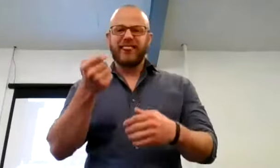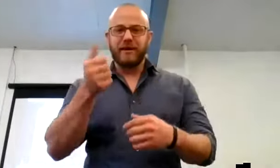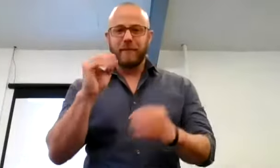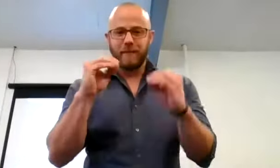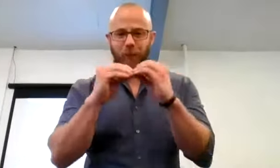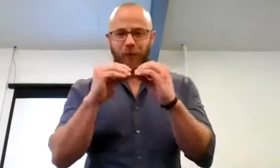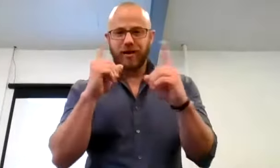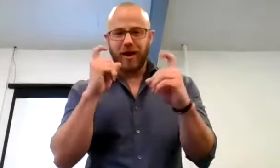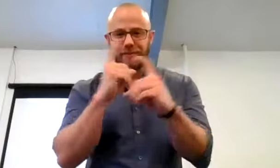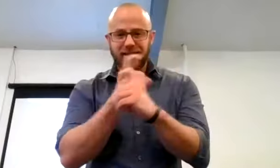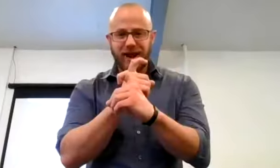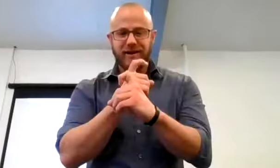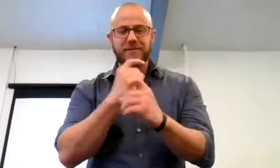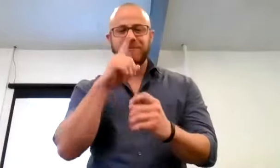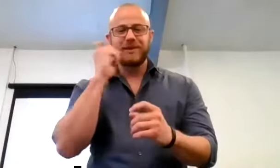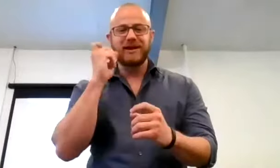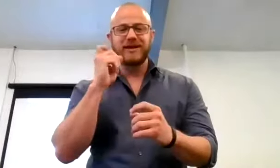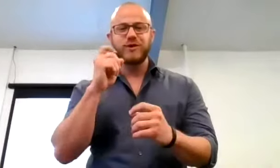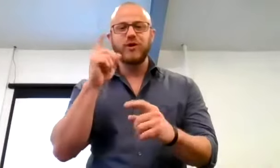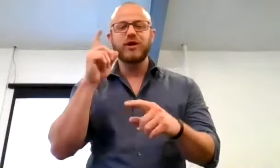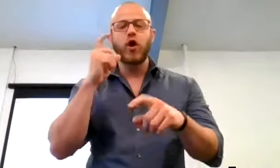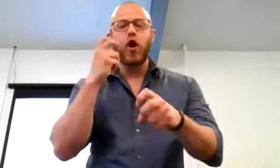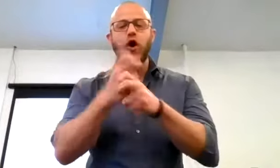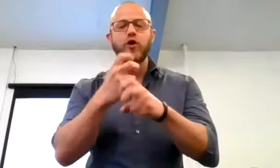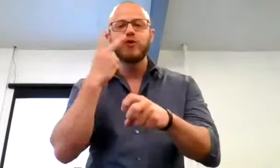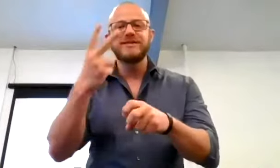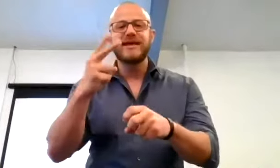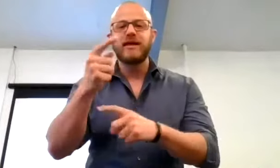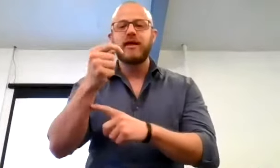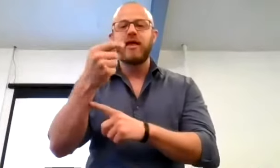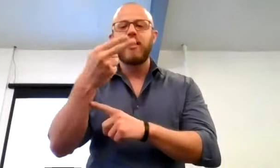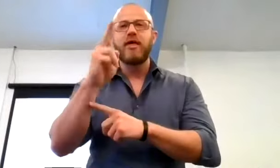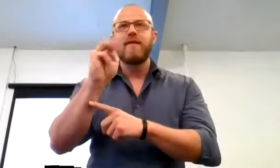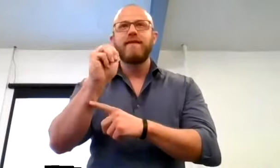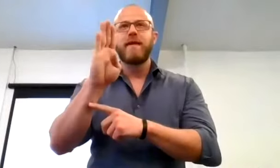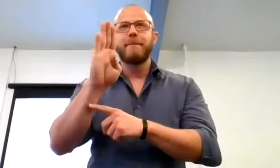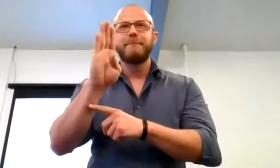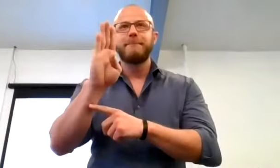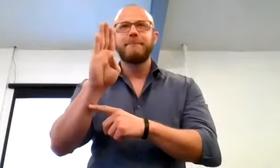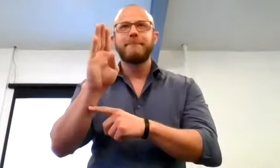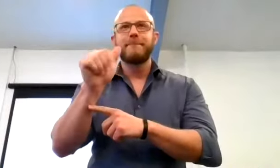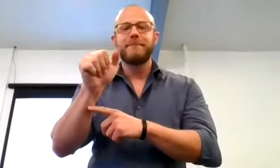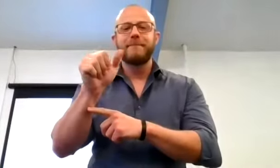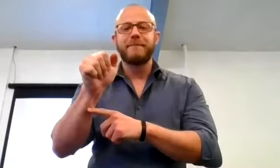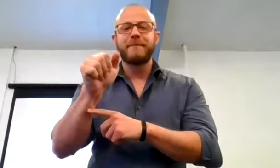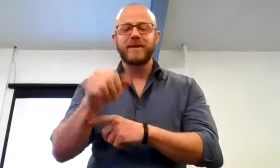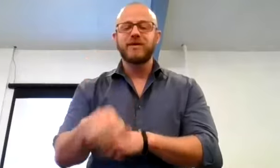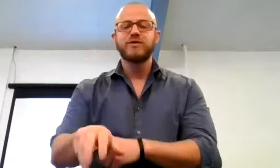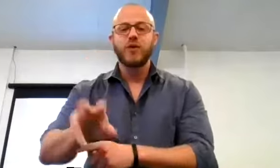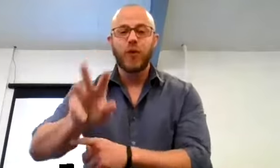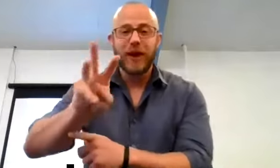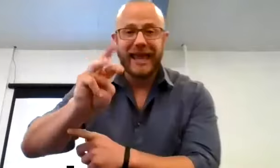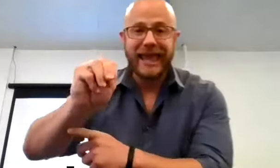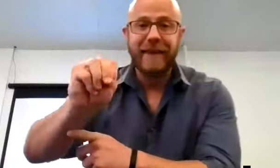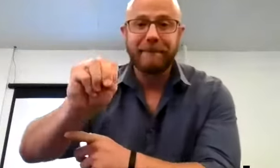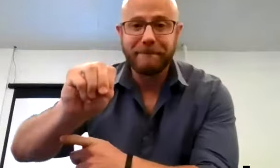Next, it's a little bit more complicated. It's harder to see the thumb. So